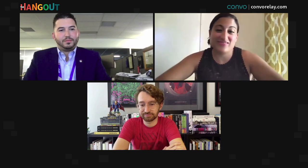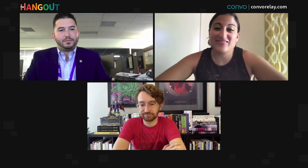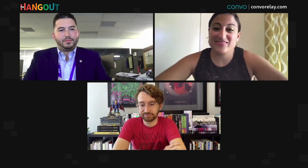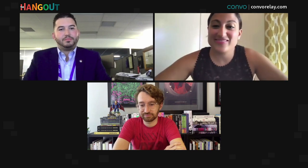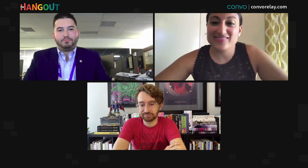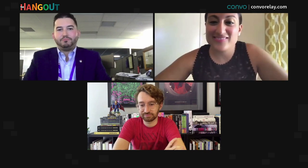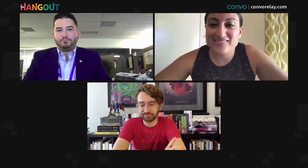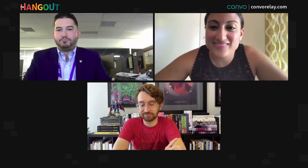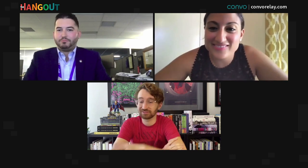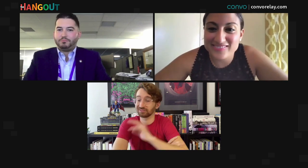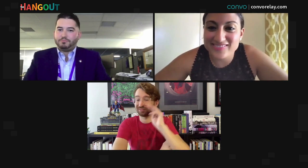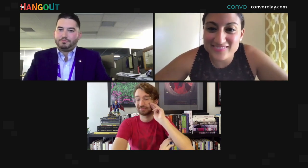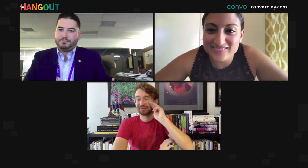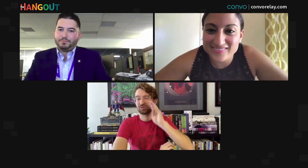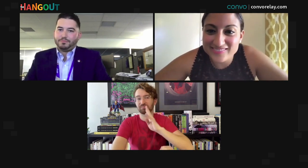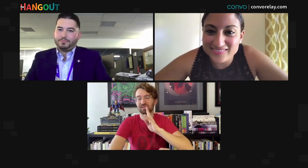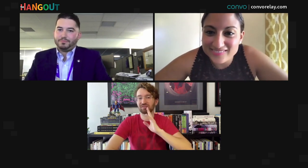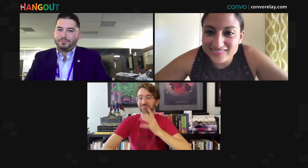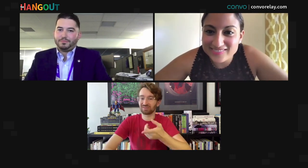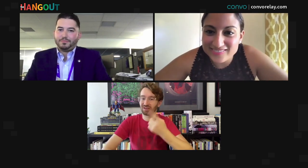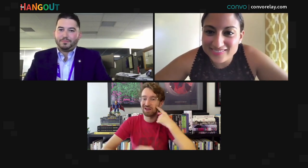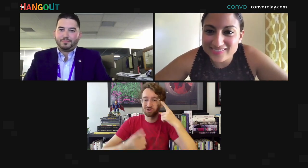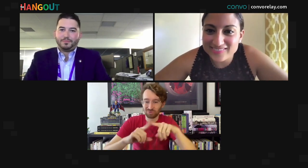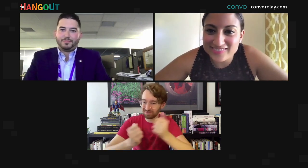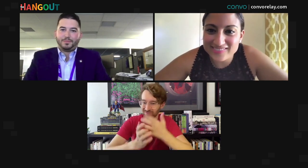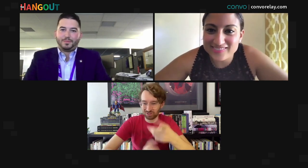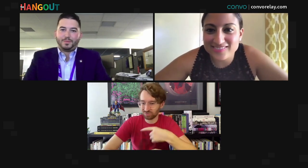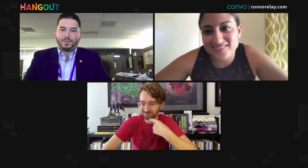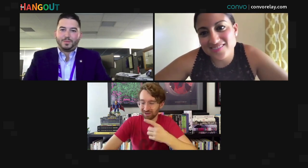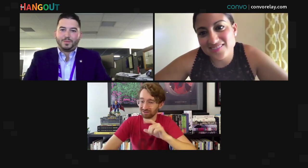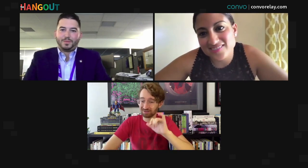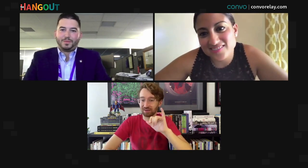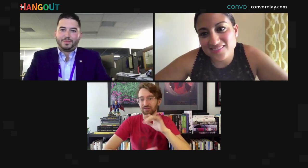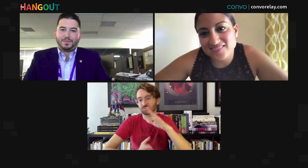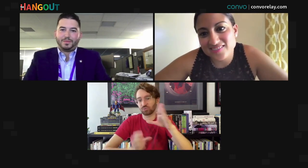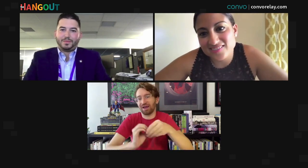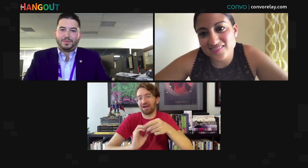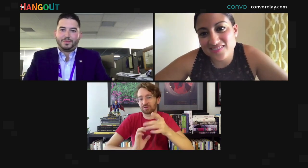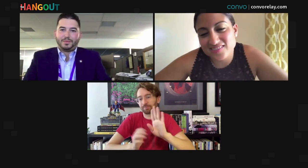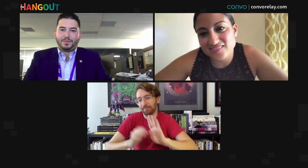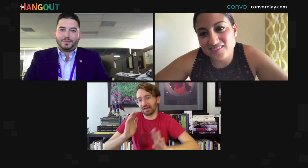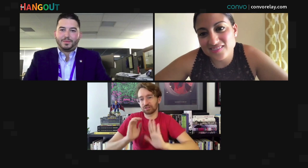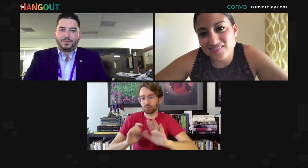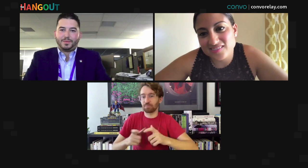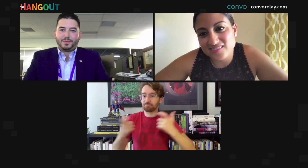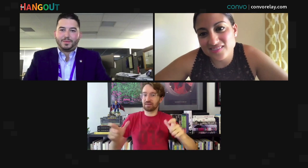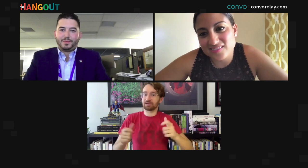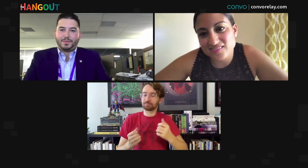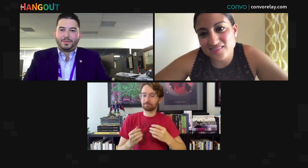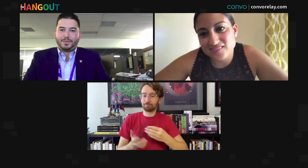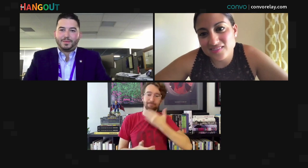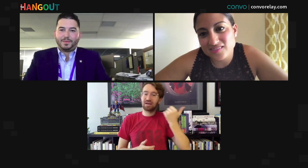Communication is key, right? So really, it's all about communication. Absolutely.